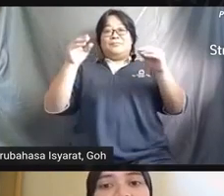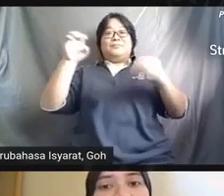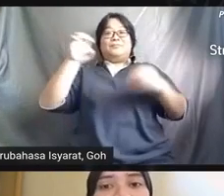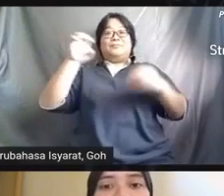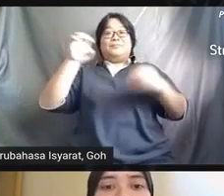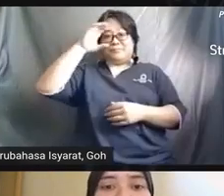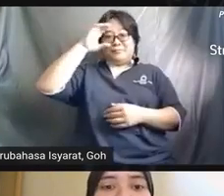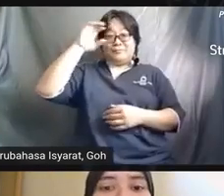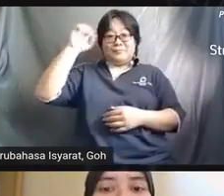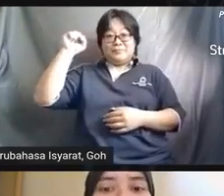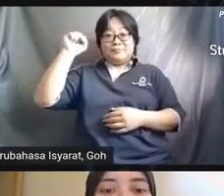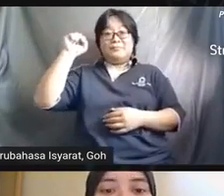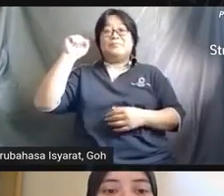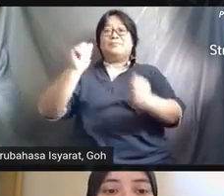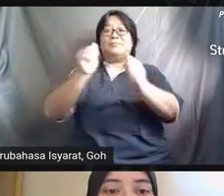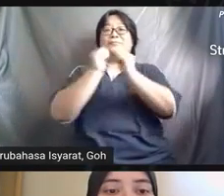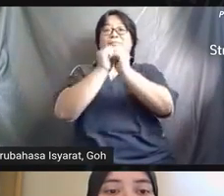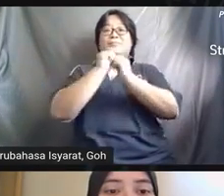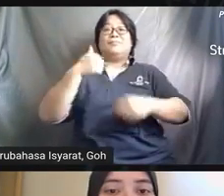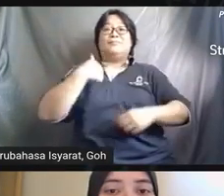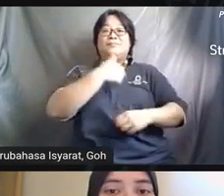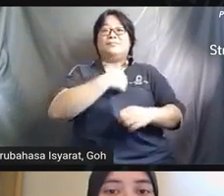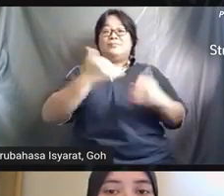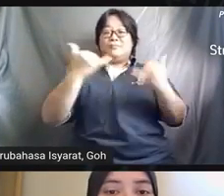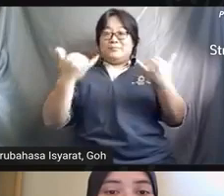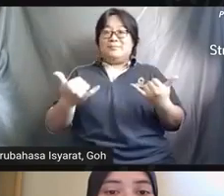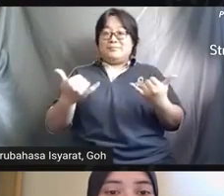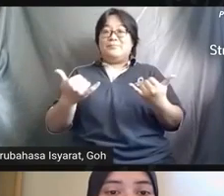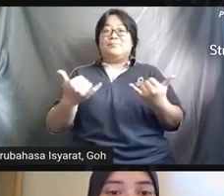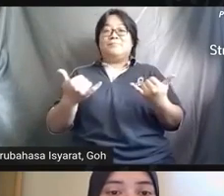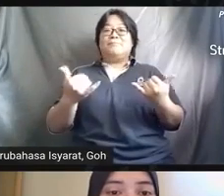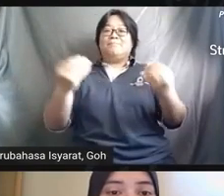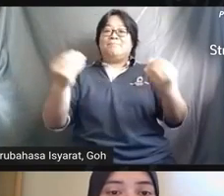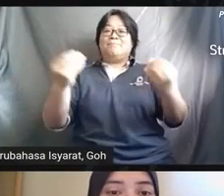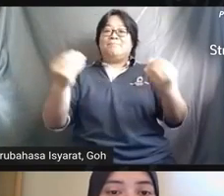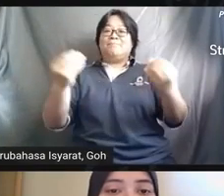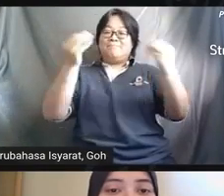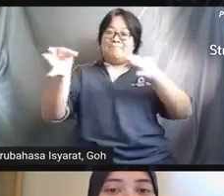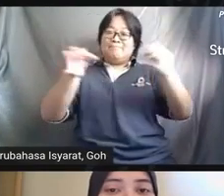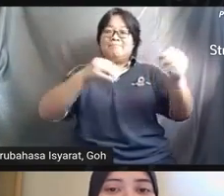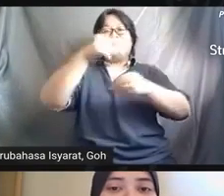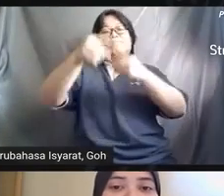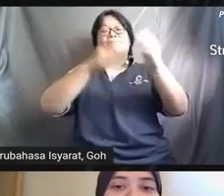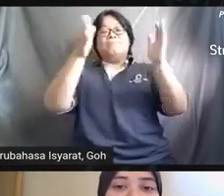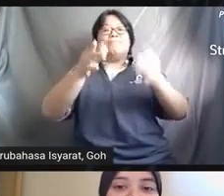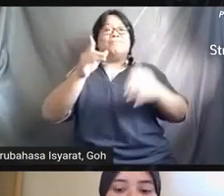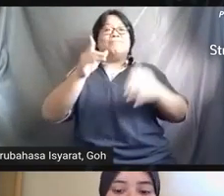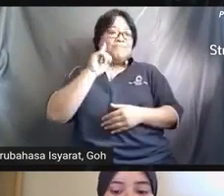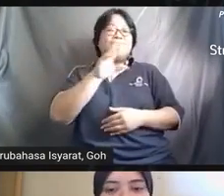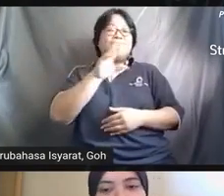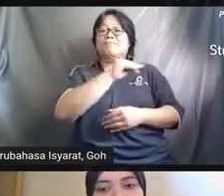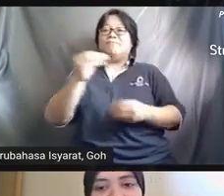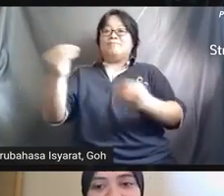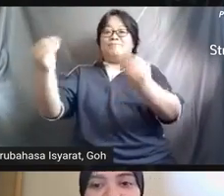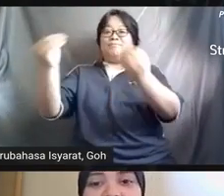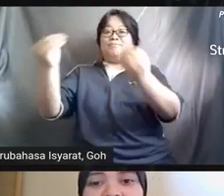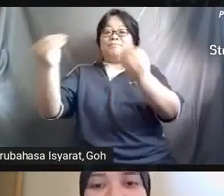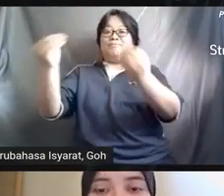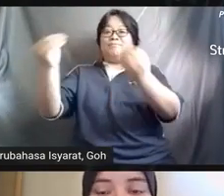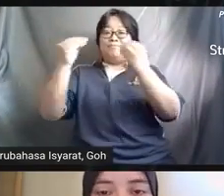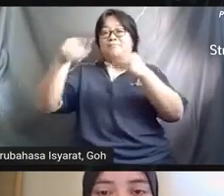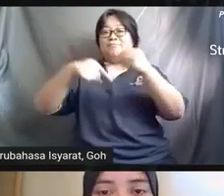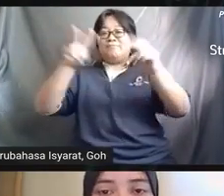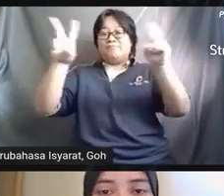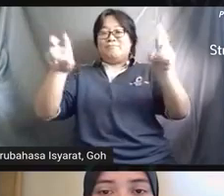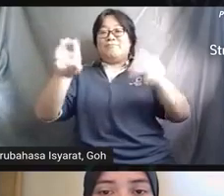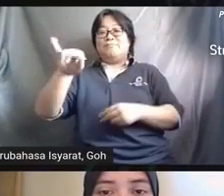being here today to teach us more about deaf people and Bahasa Isyarat Malaysia. And thank you to